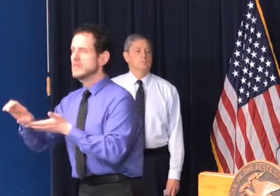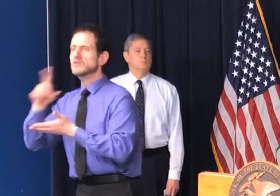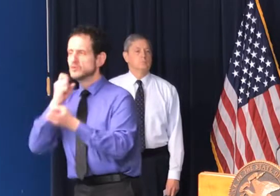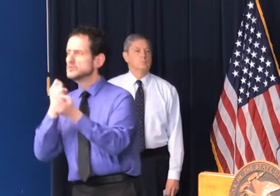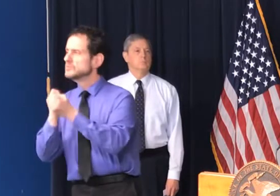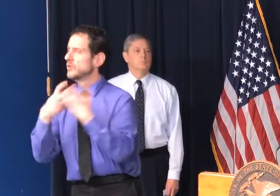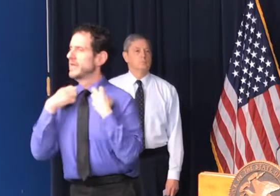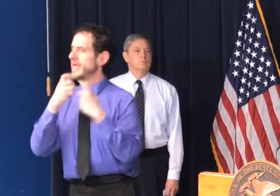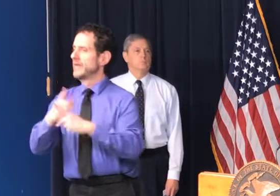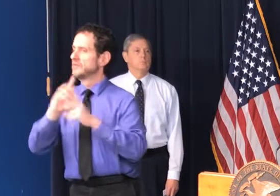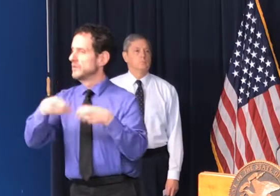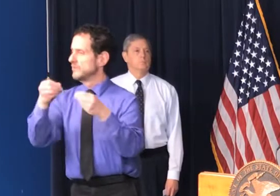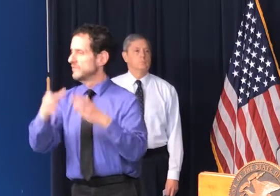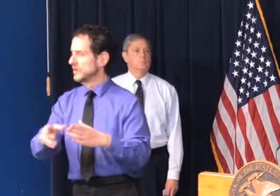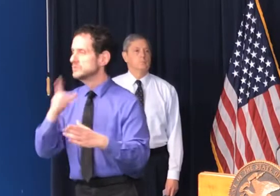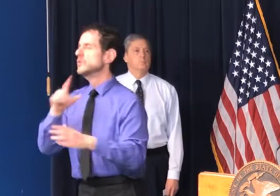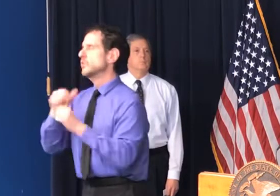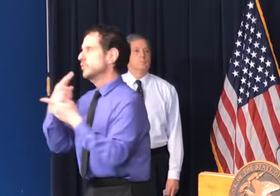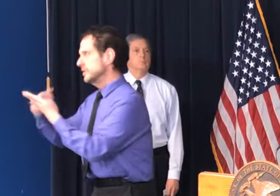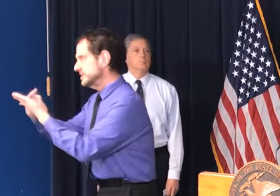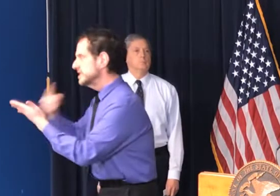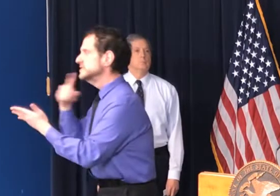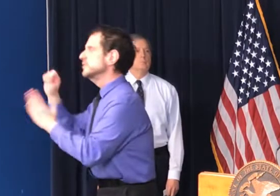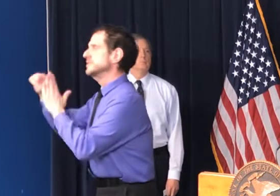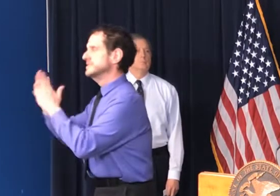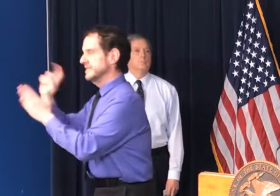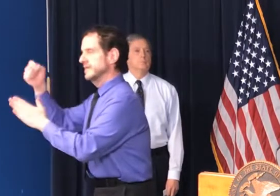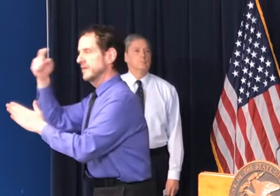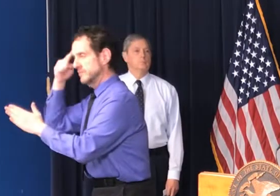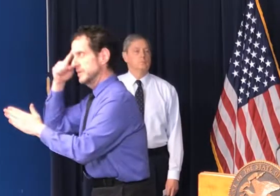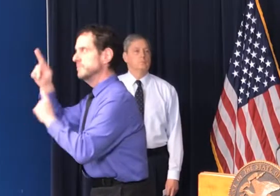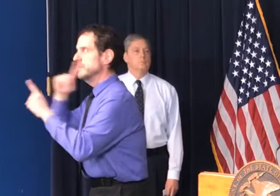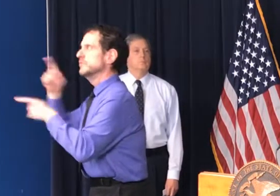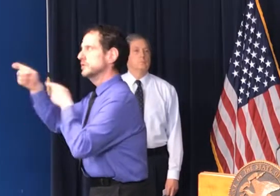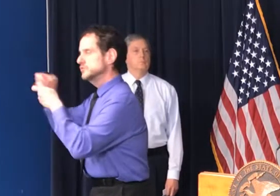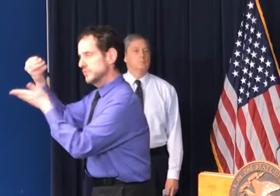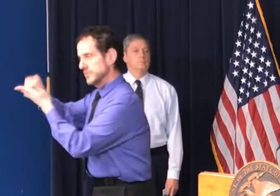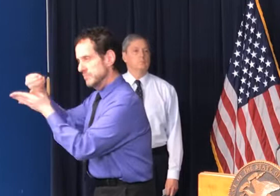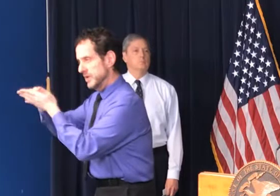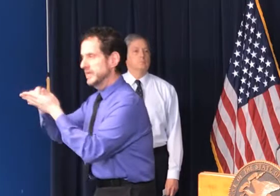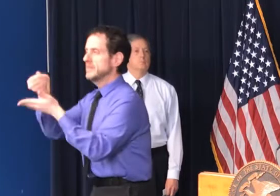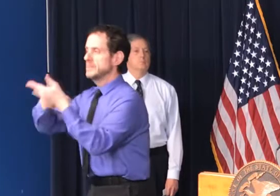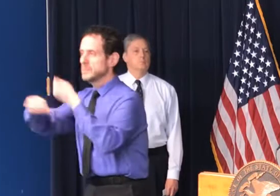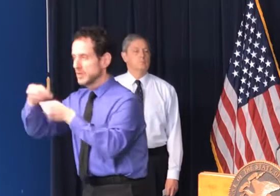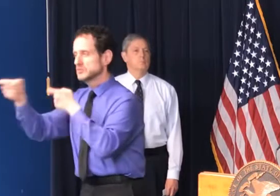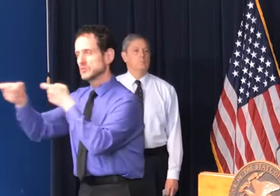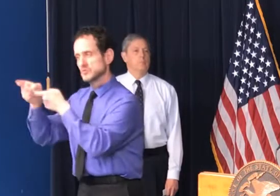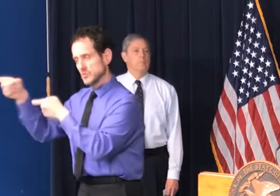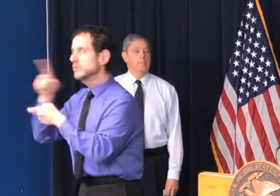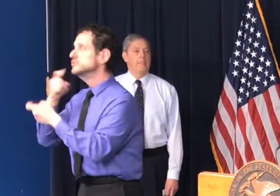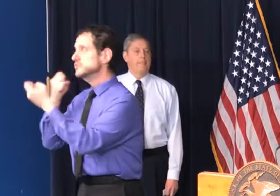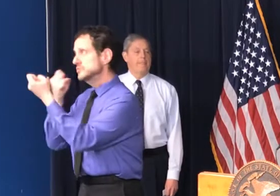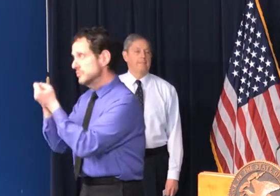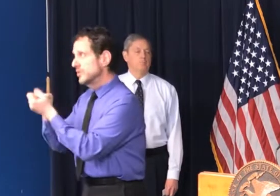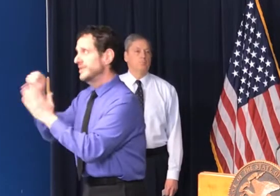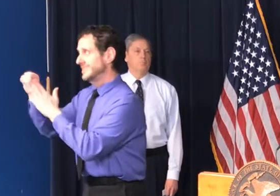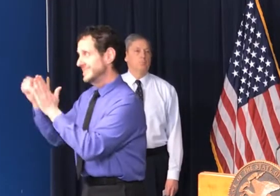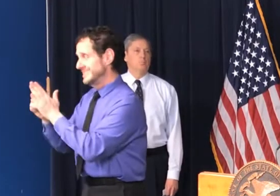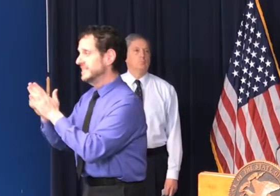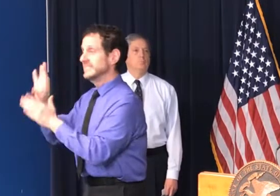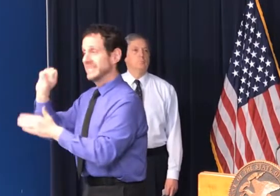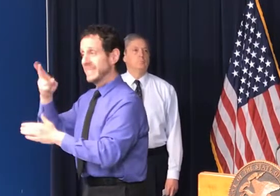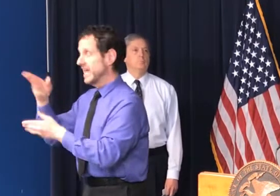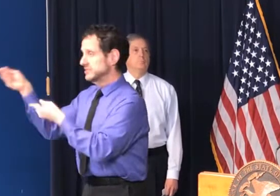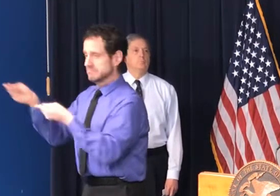are continuing our discussions with the comptroller and the governor's office of management and budget about ways to support the state's cash flow using the